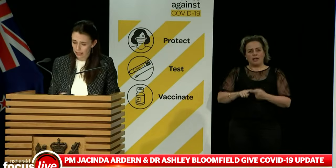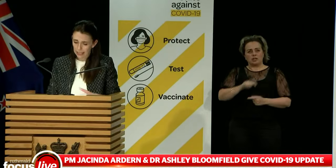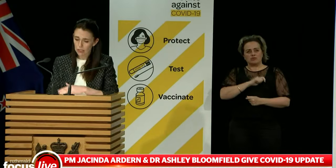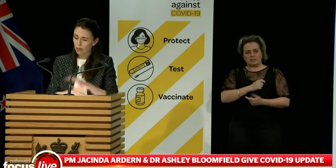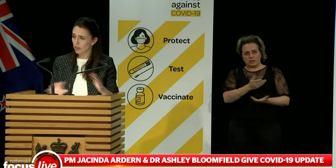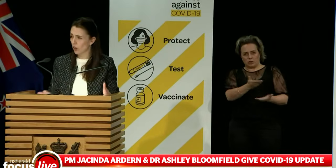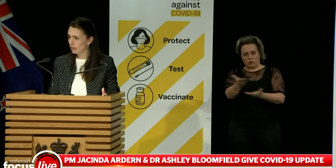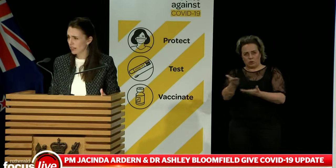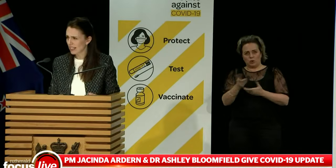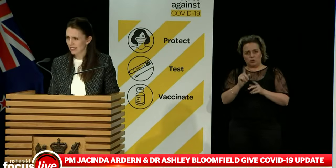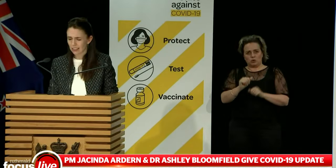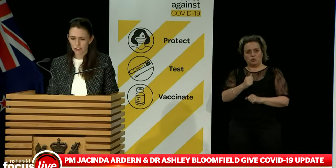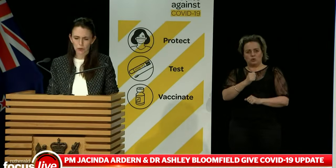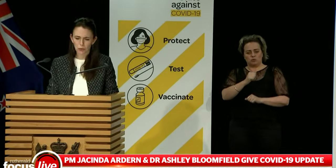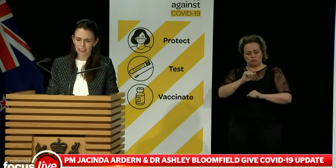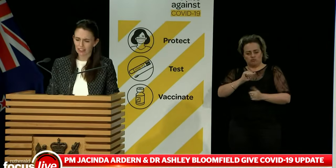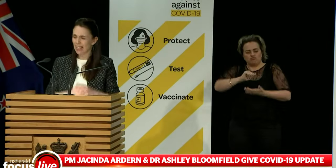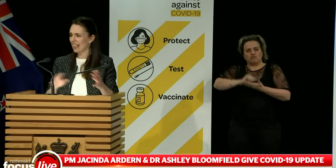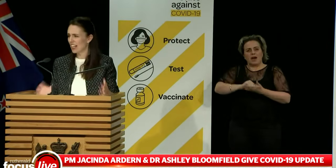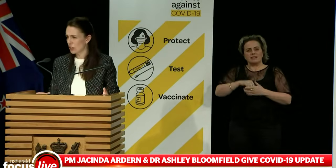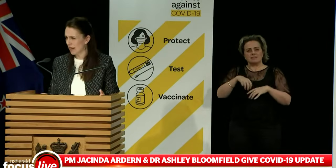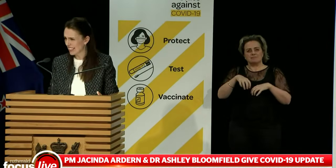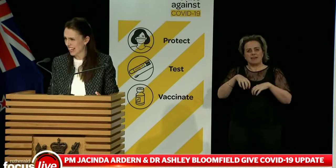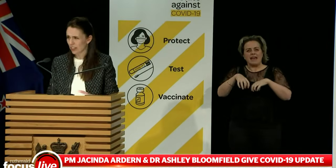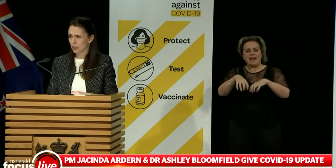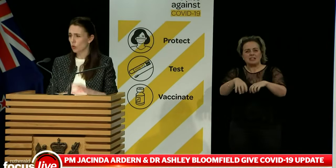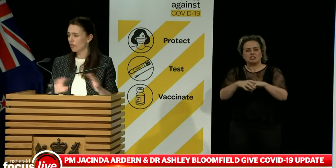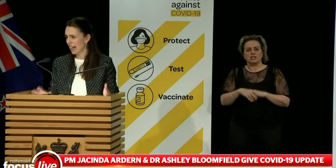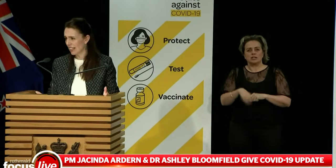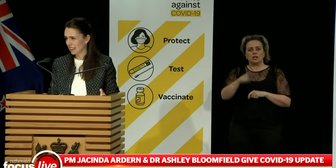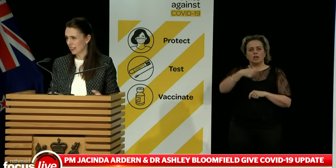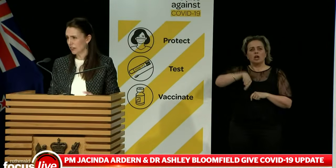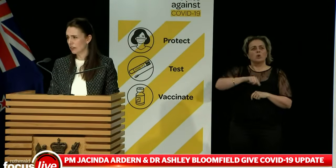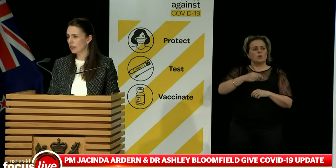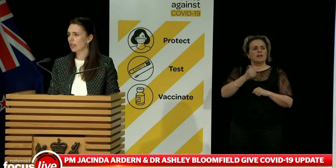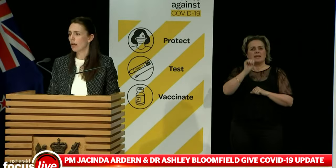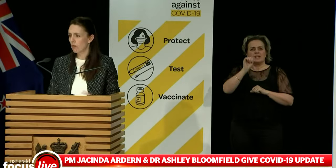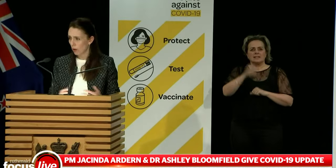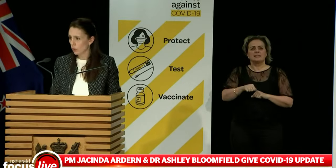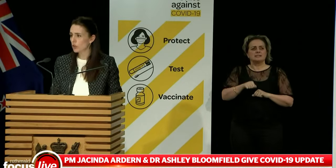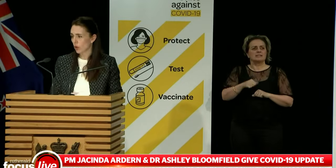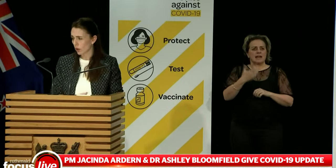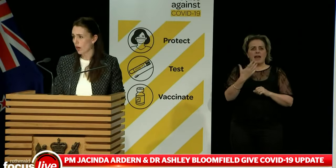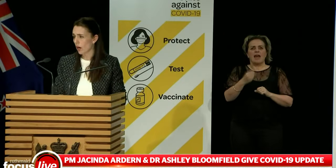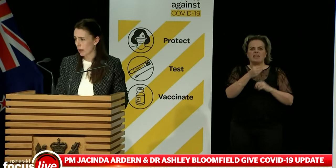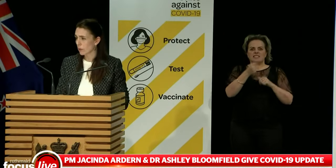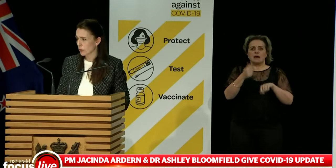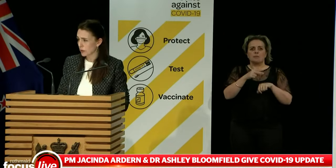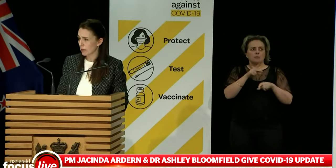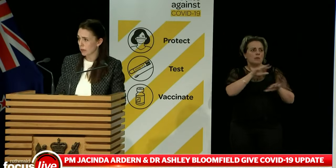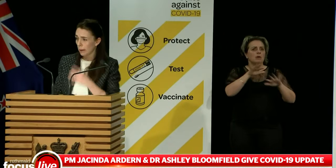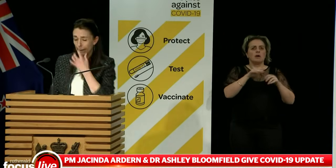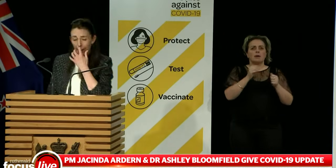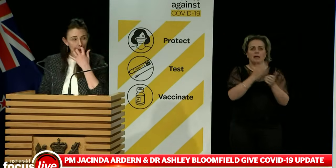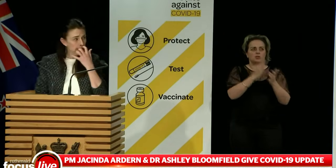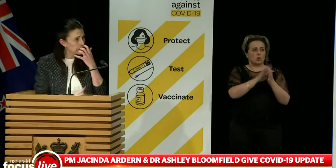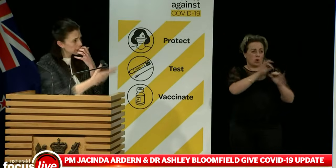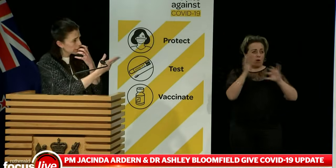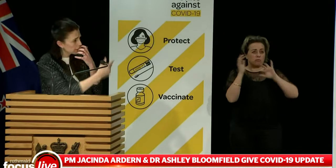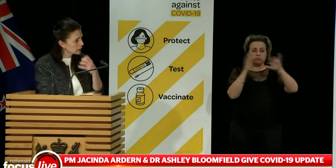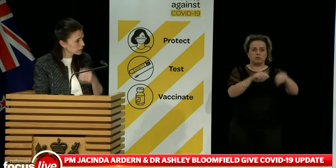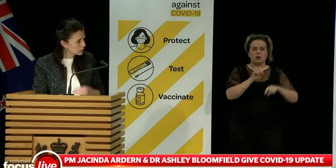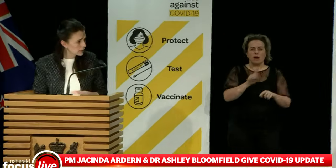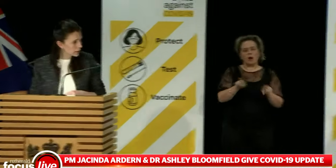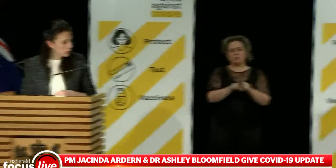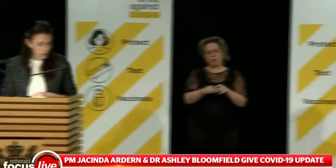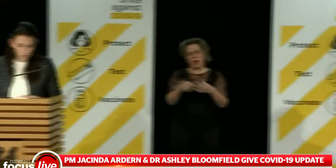the right thing. Yes, we have an overlay to ensure that there aren't large mass gatherings, all of that continues, but we also rely on people to do their bit. Did you